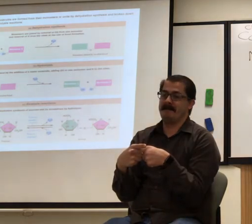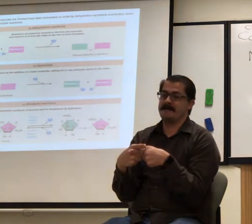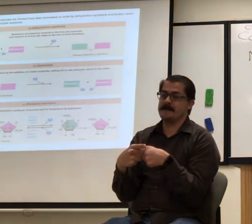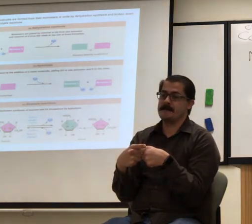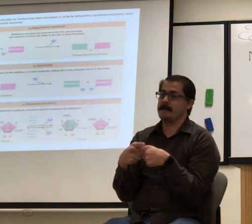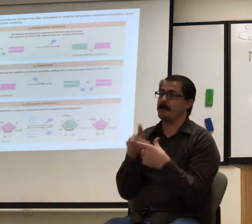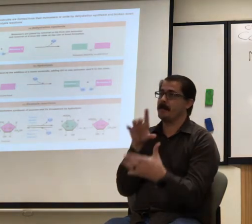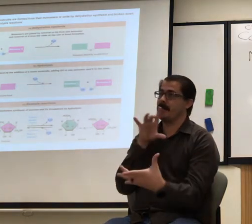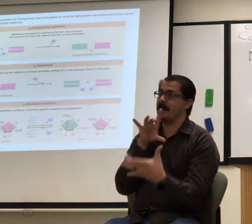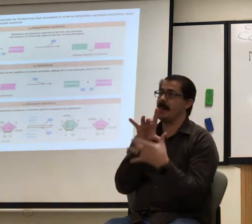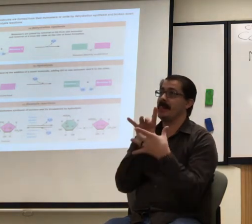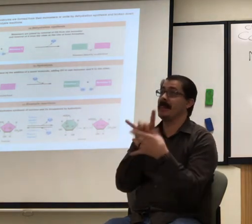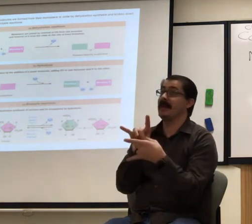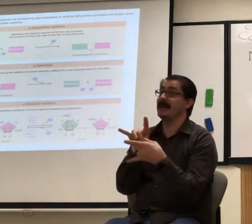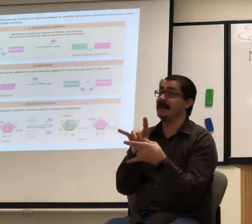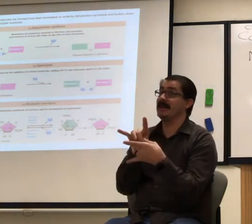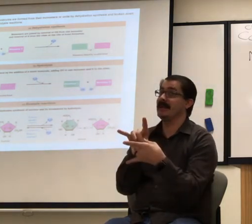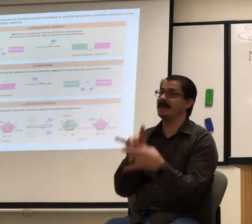link